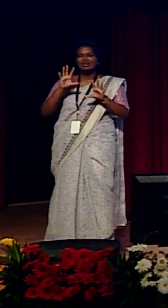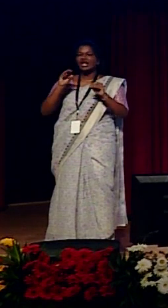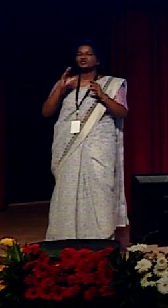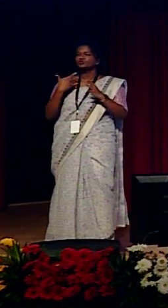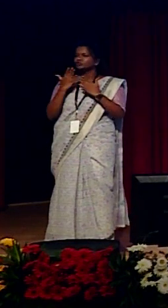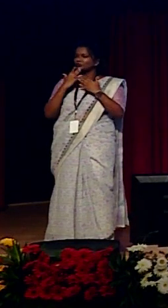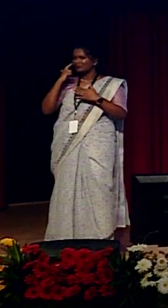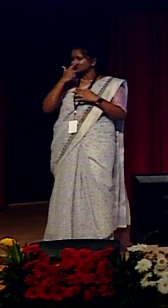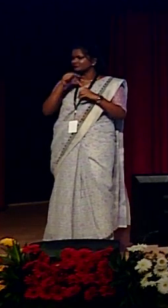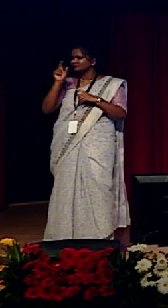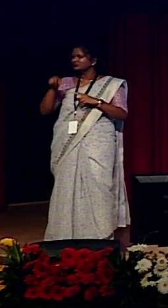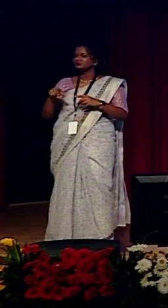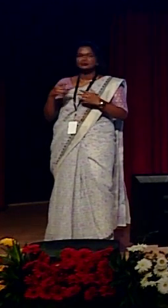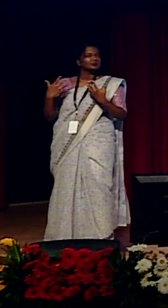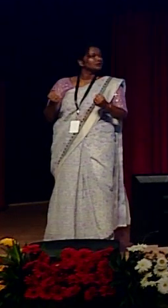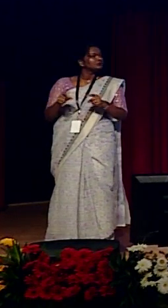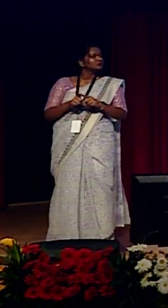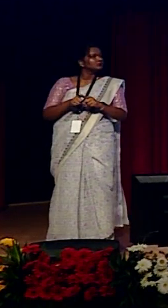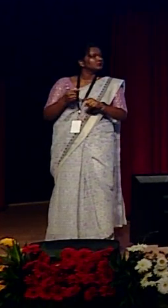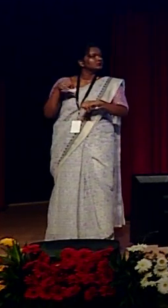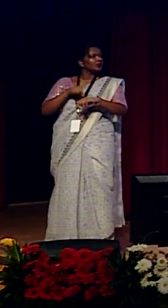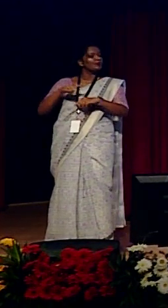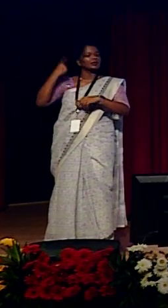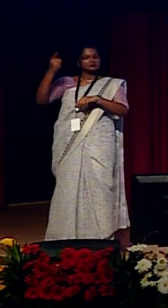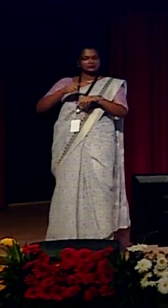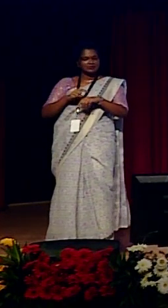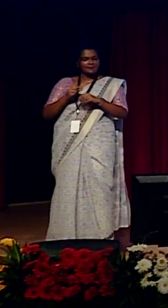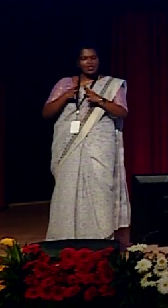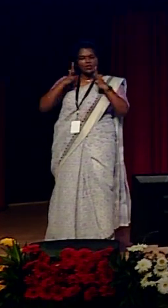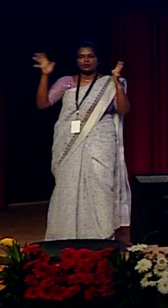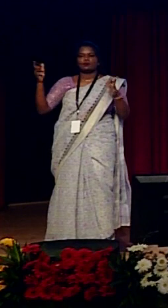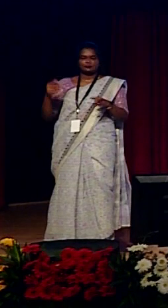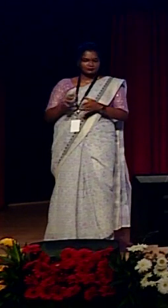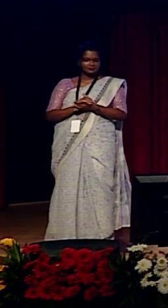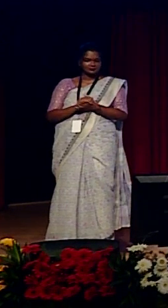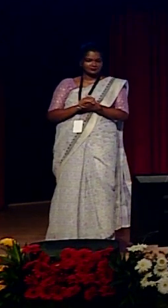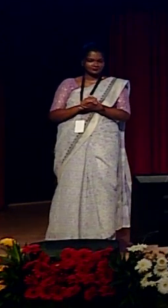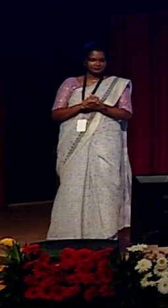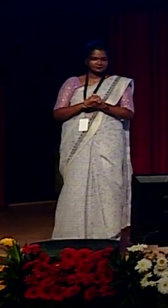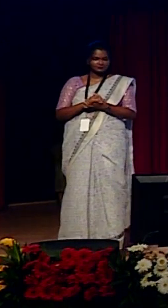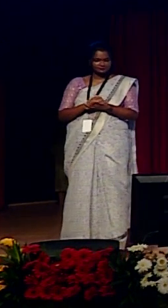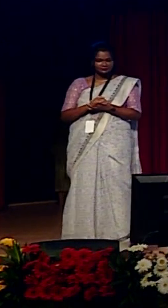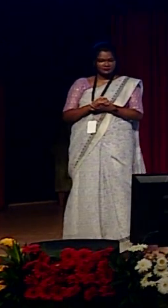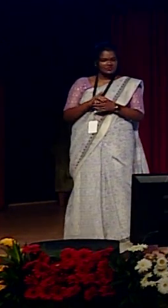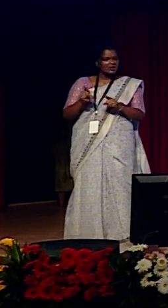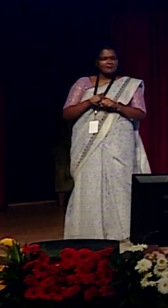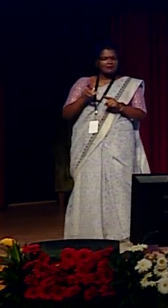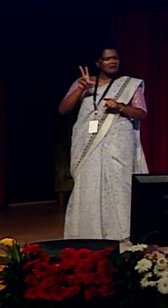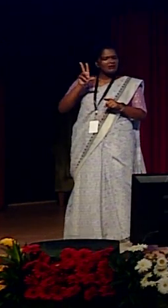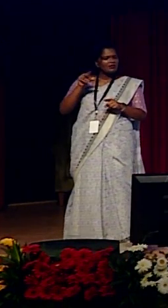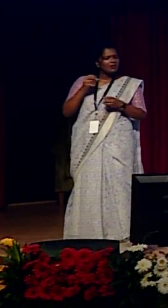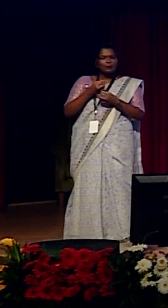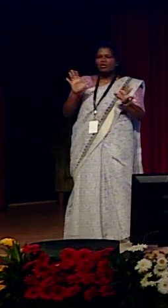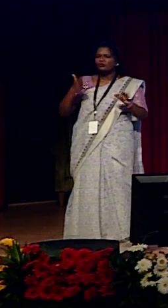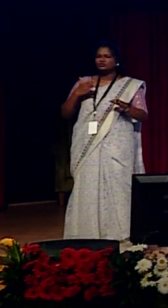schools until like by the time next Empower comes along. And none of this could have been possible